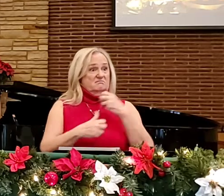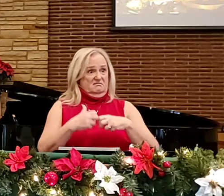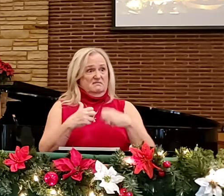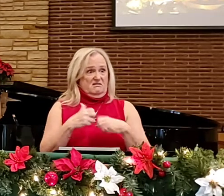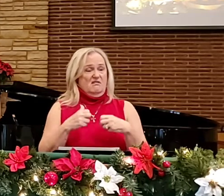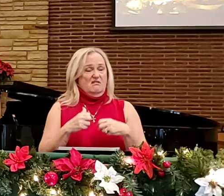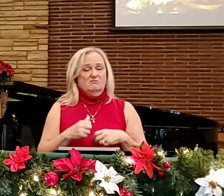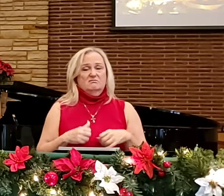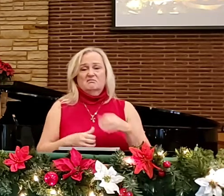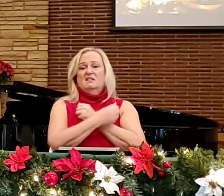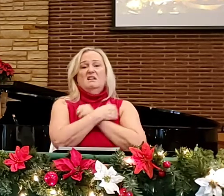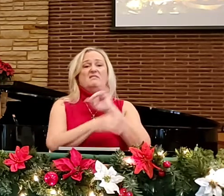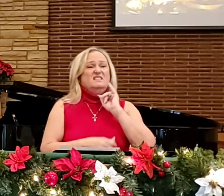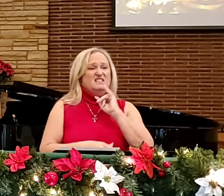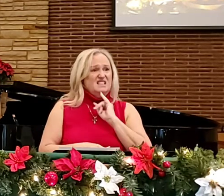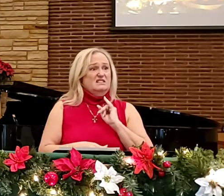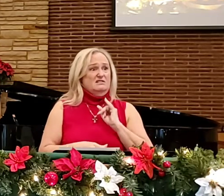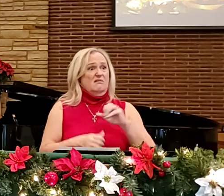Love is hard.